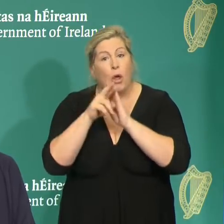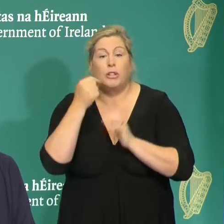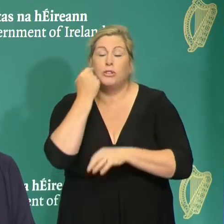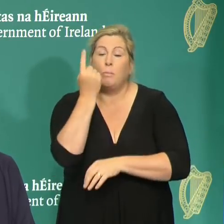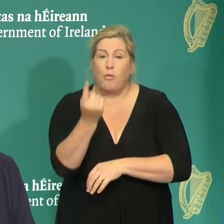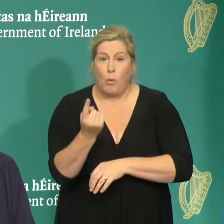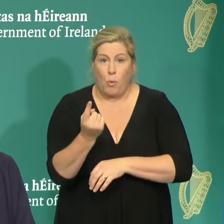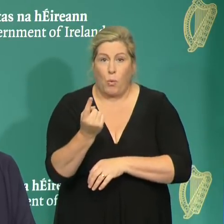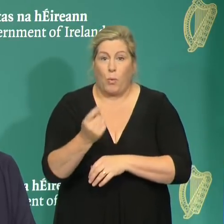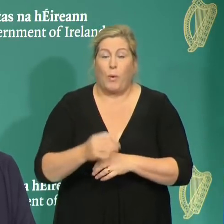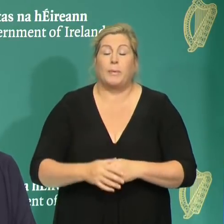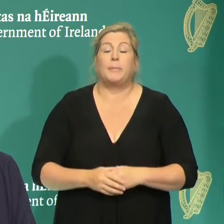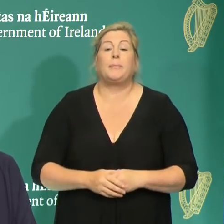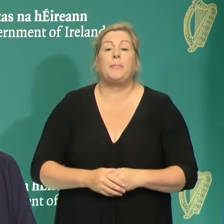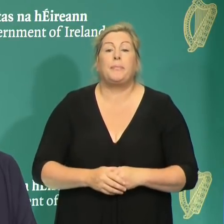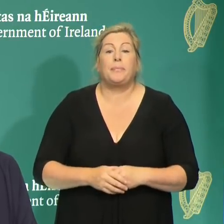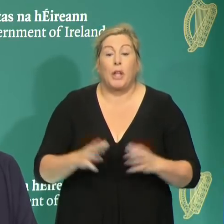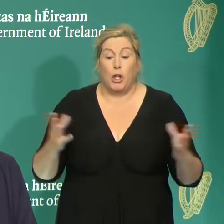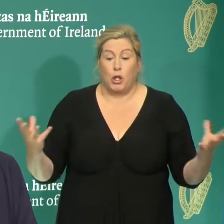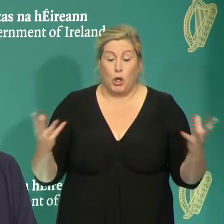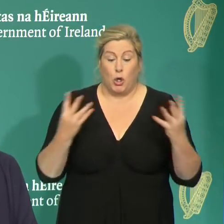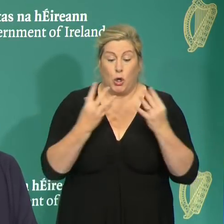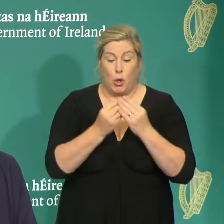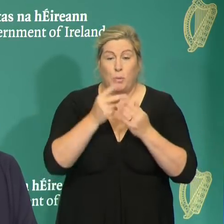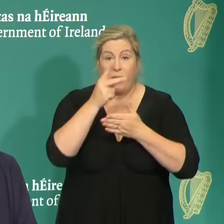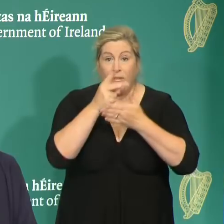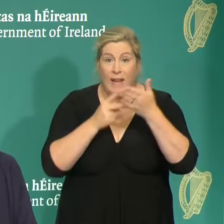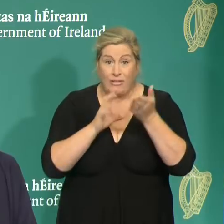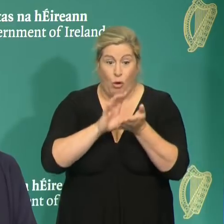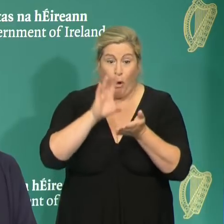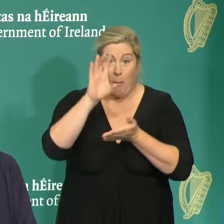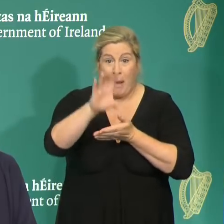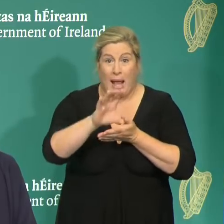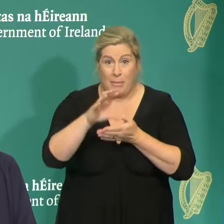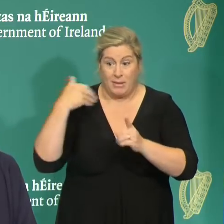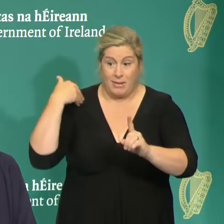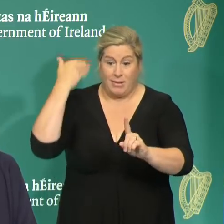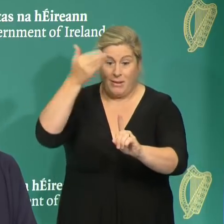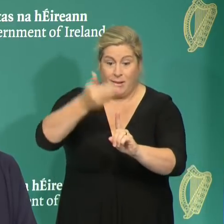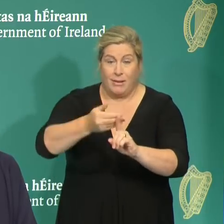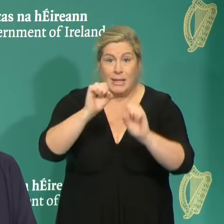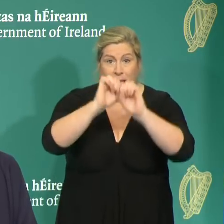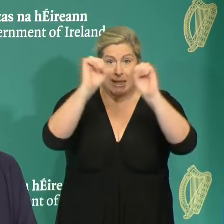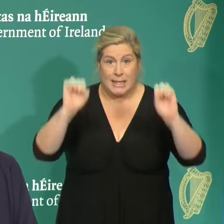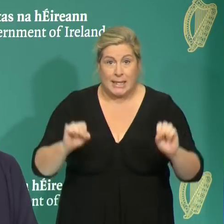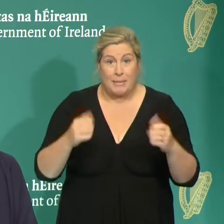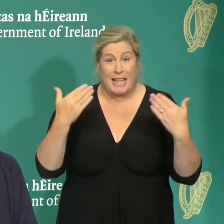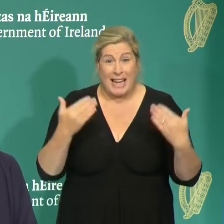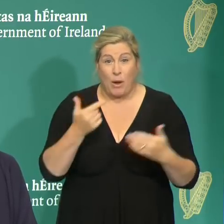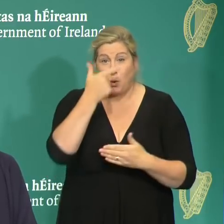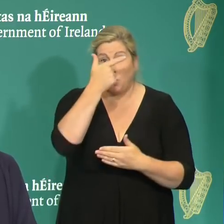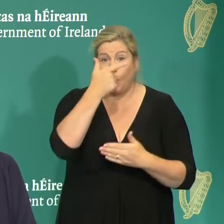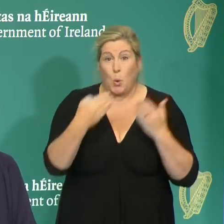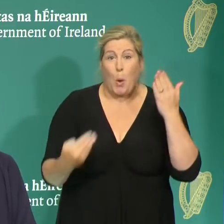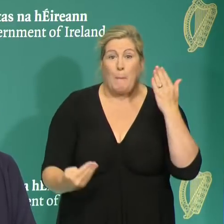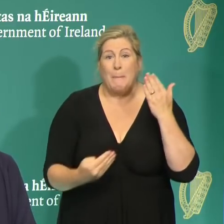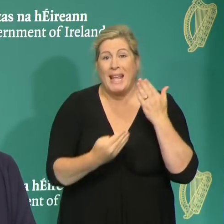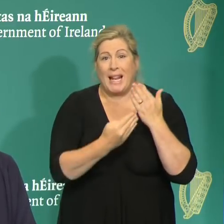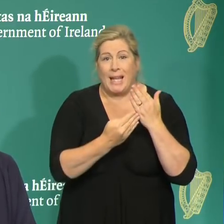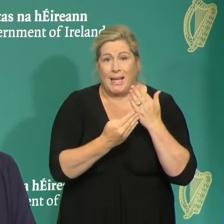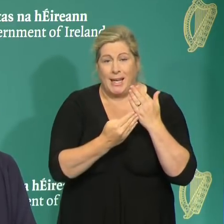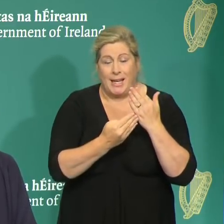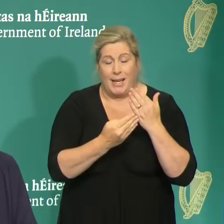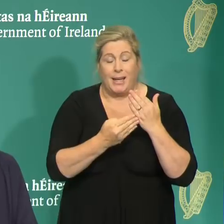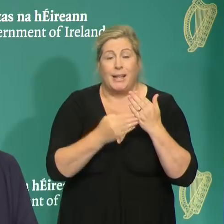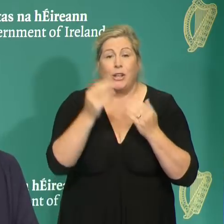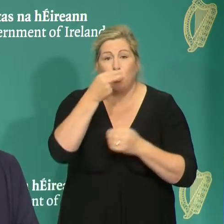tomorrow. The cumulative value of payments made to employers under the scheme is now €2 billion.